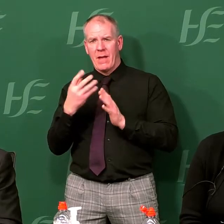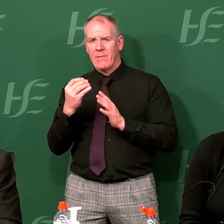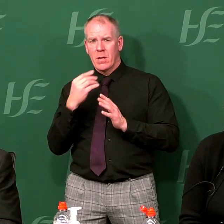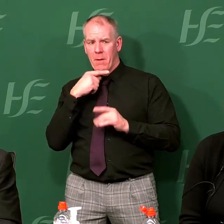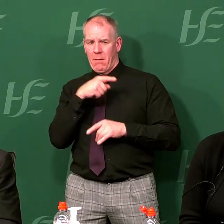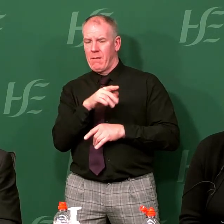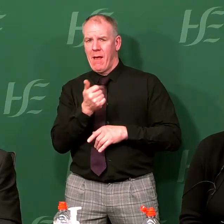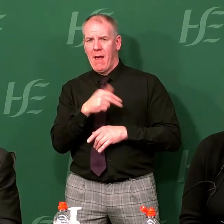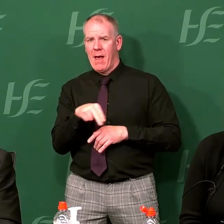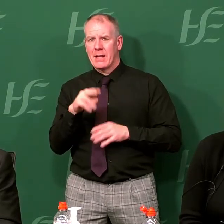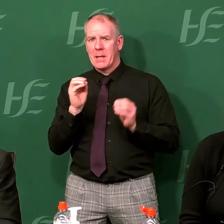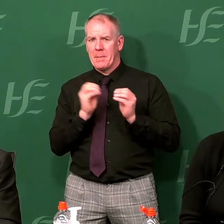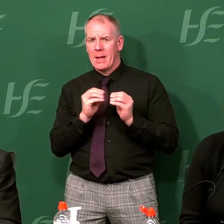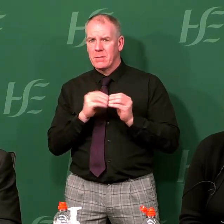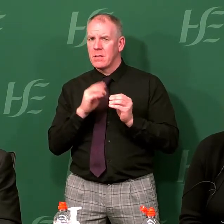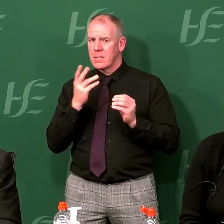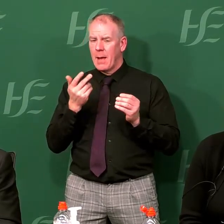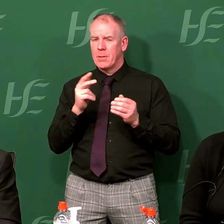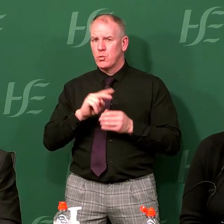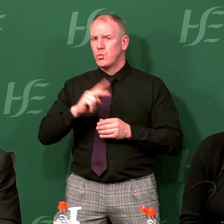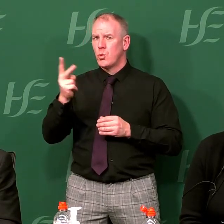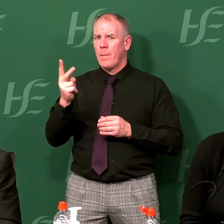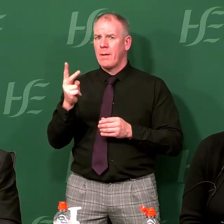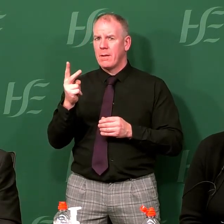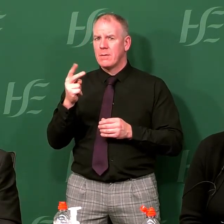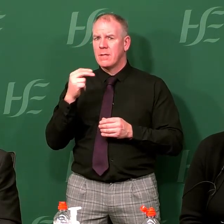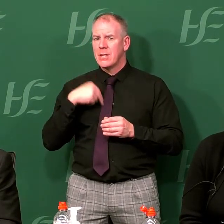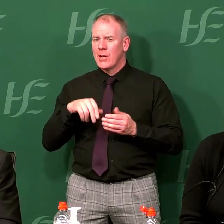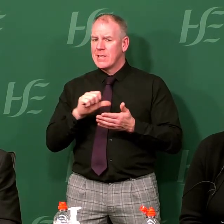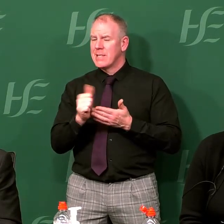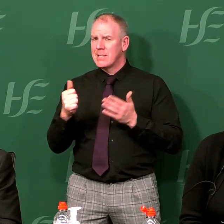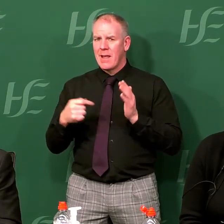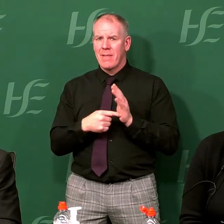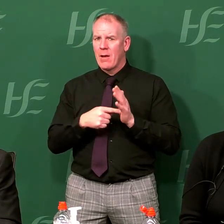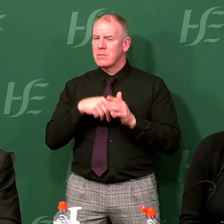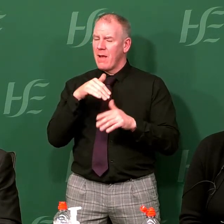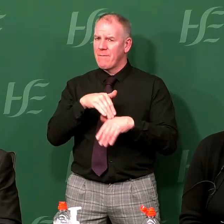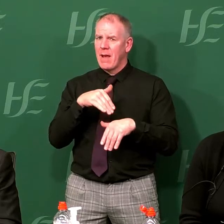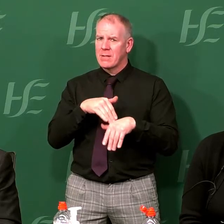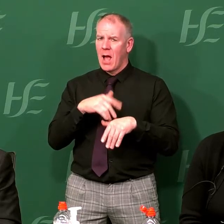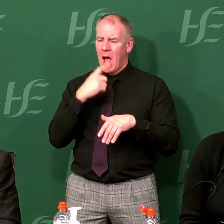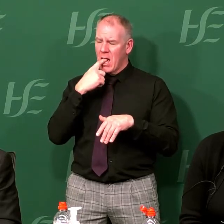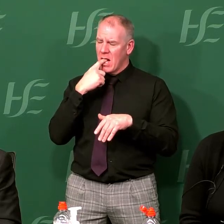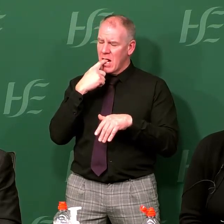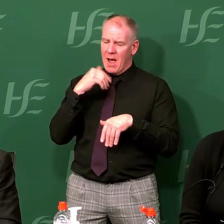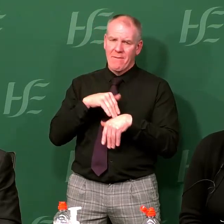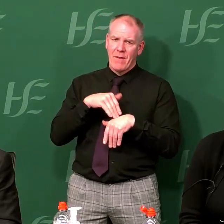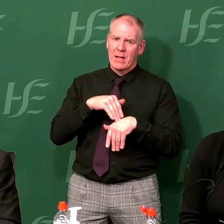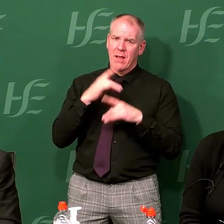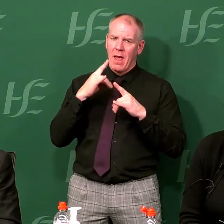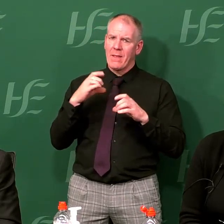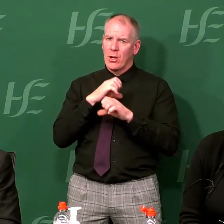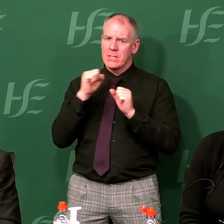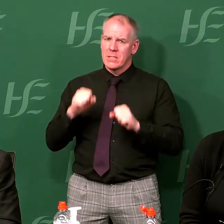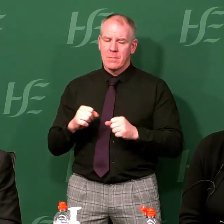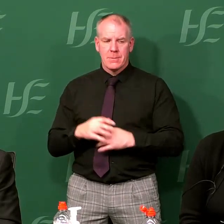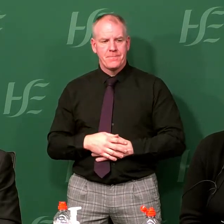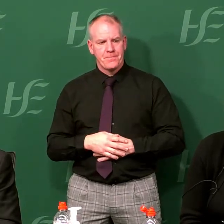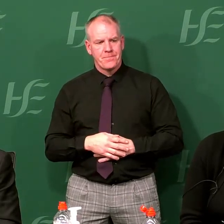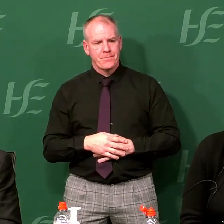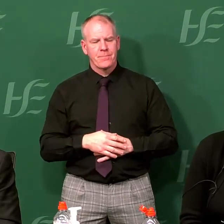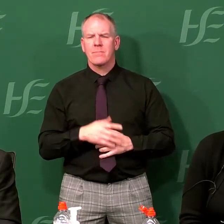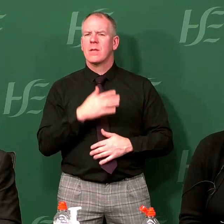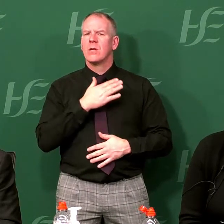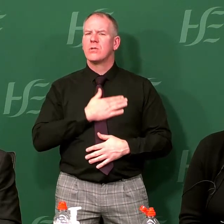said, it could be probably double that. There's the impact, and that is really hurting. Can I just make a comment, I suppose, on the